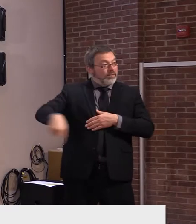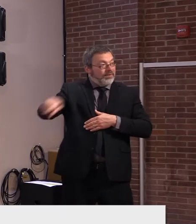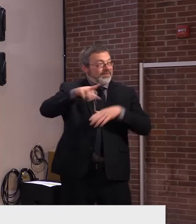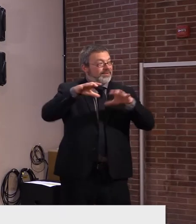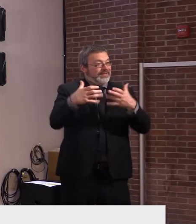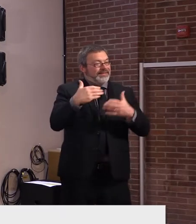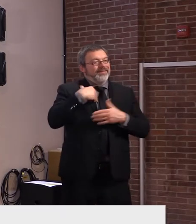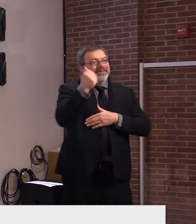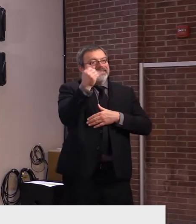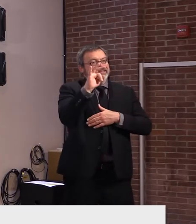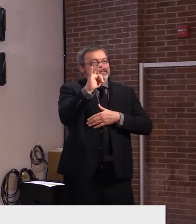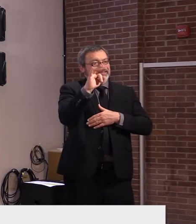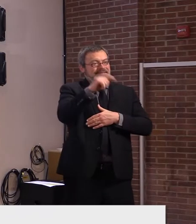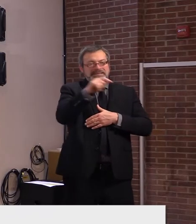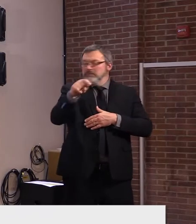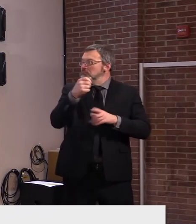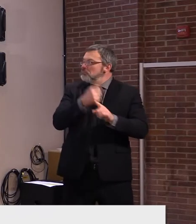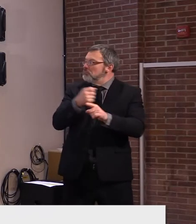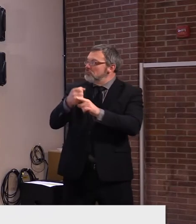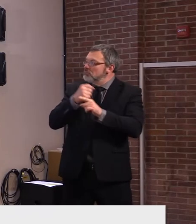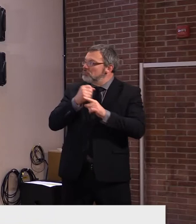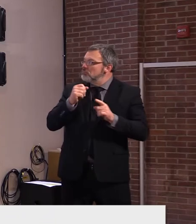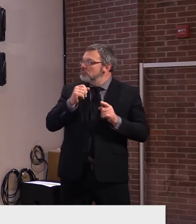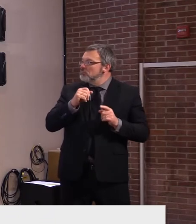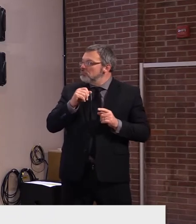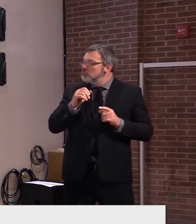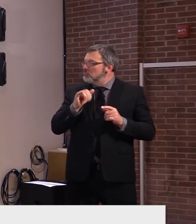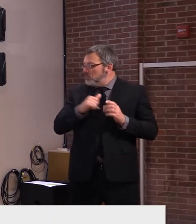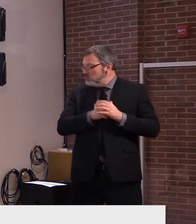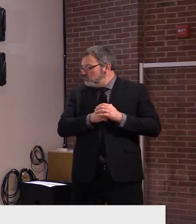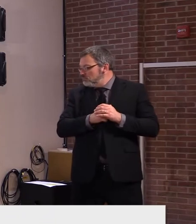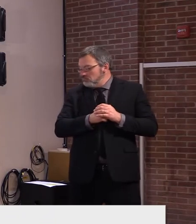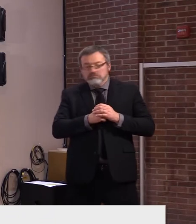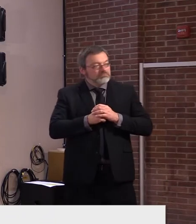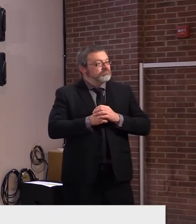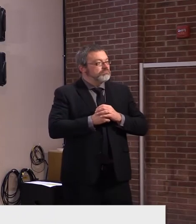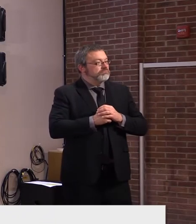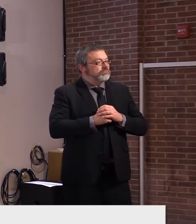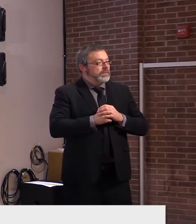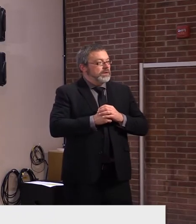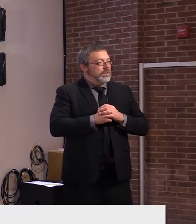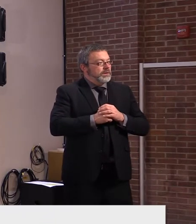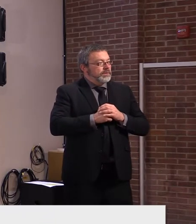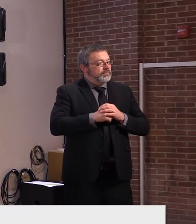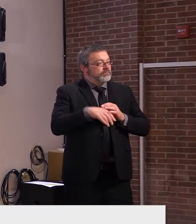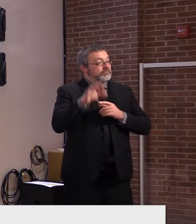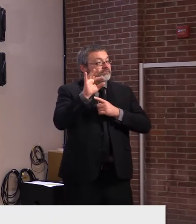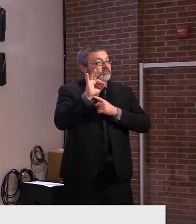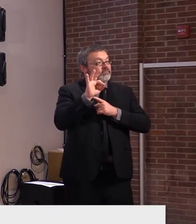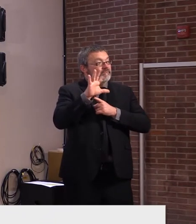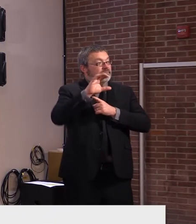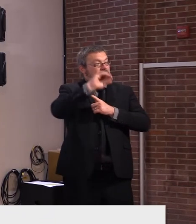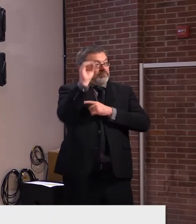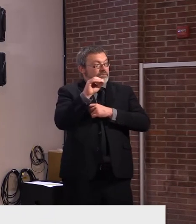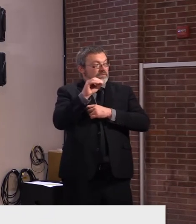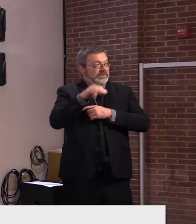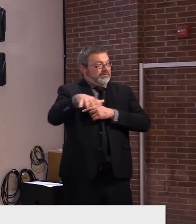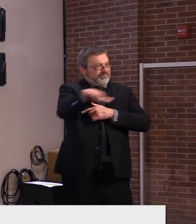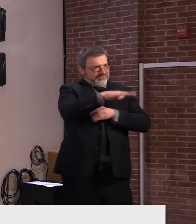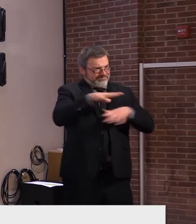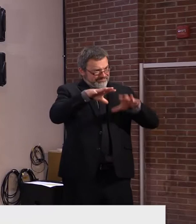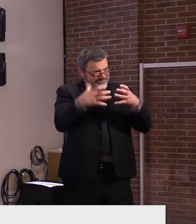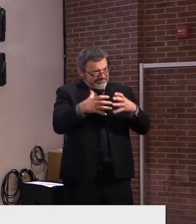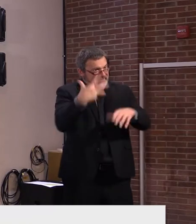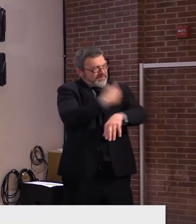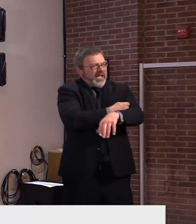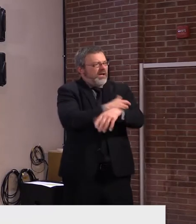again, just a good indication that when you have a 95% vaccinated population, you see the cases stay very low,